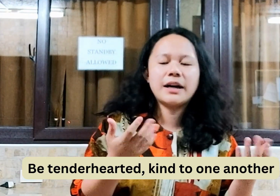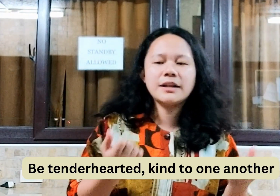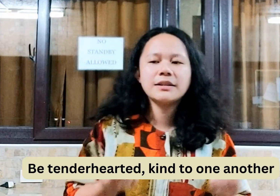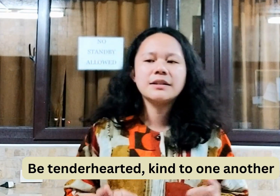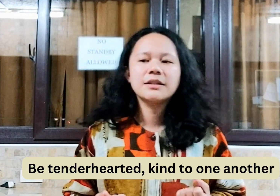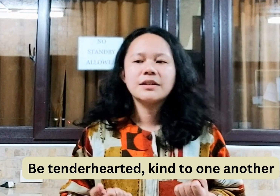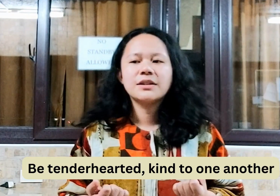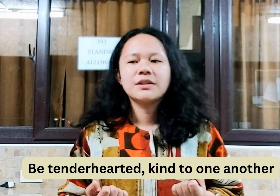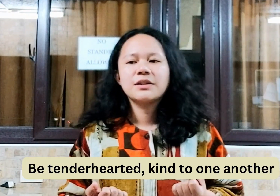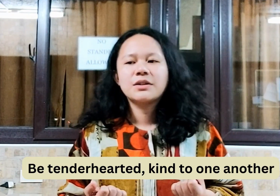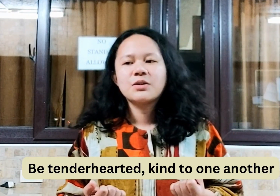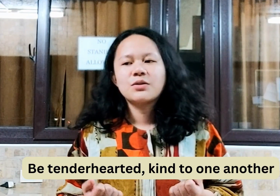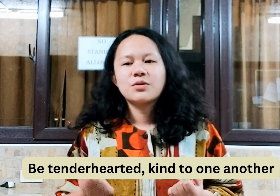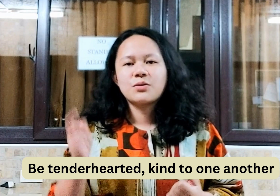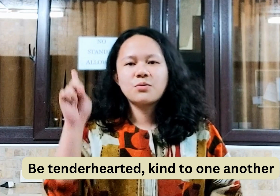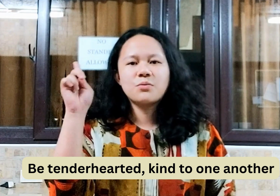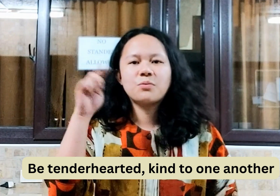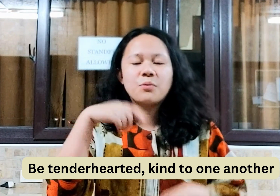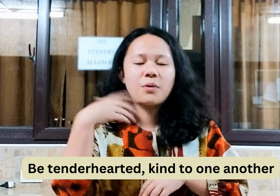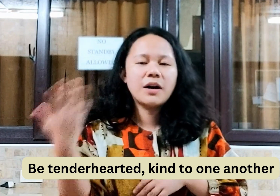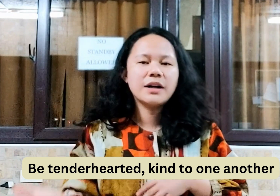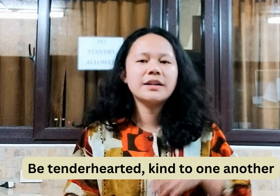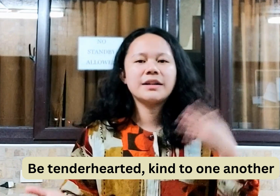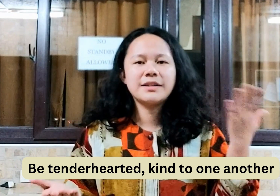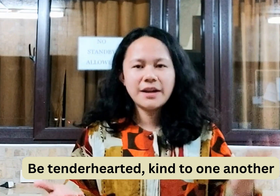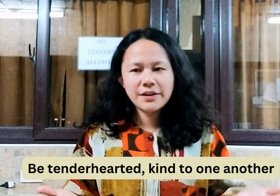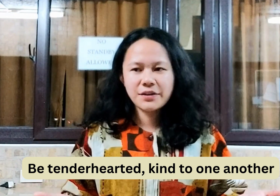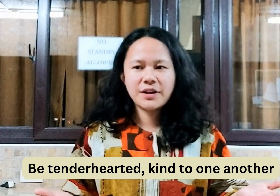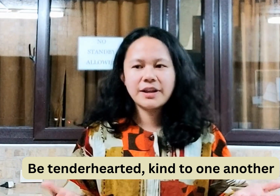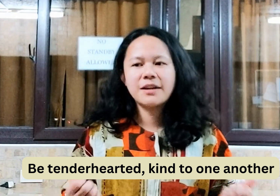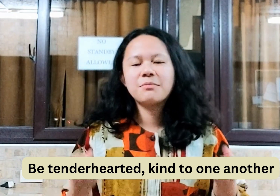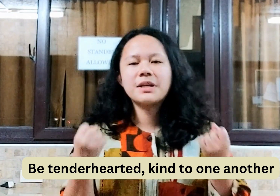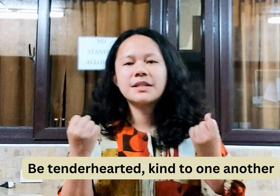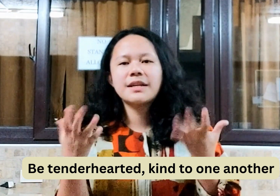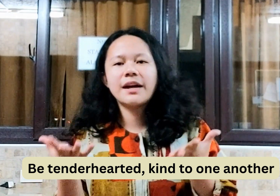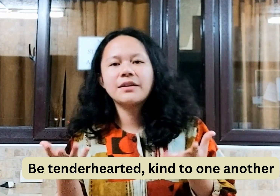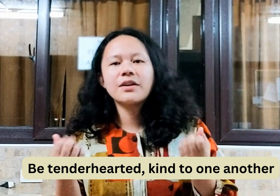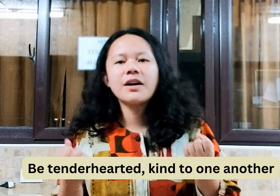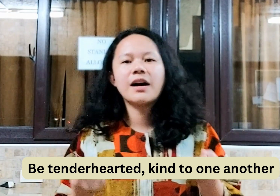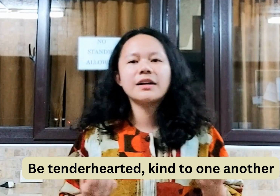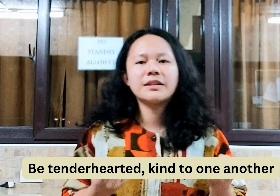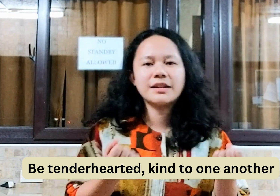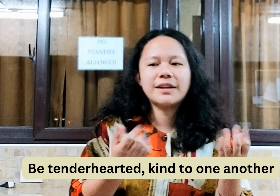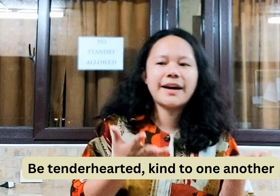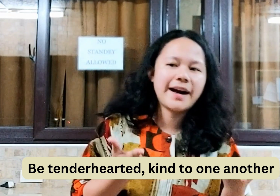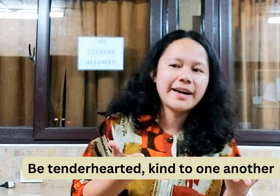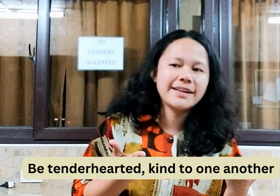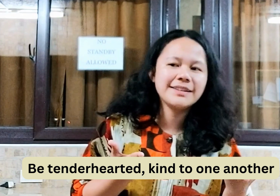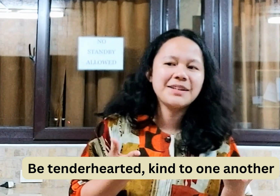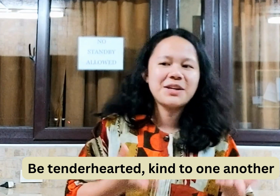kind to one another. Again, be tender-hearted, kind